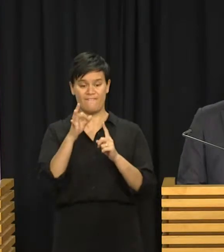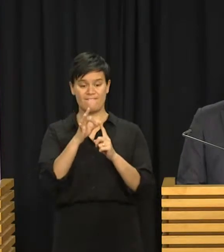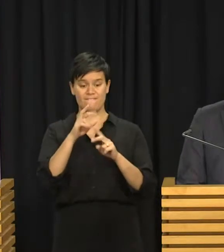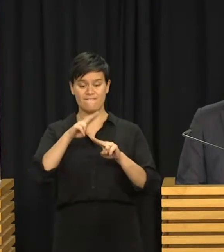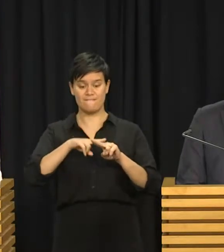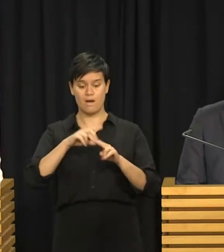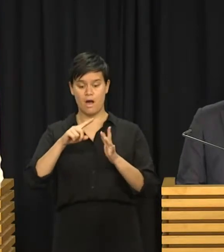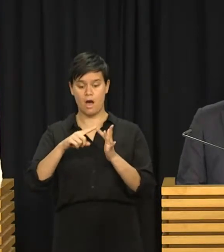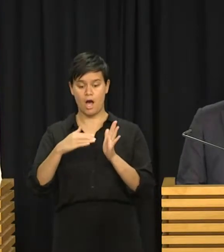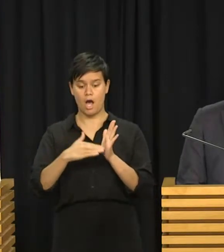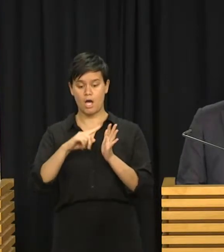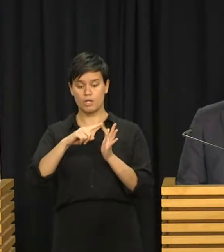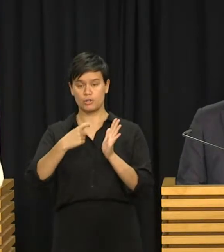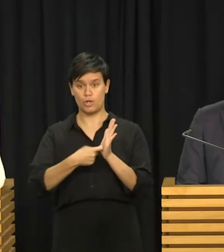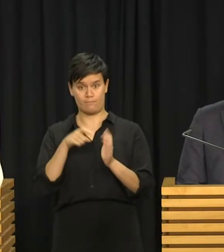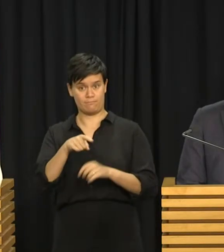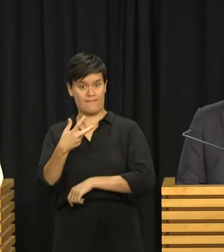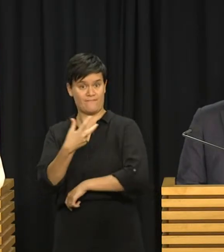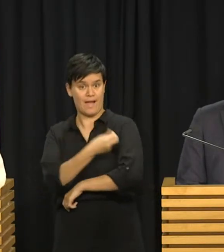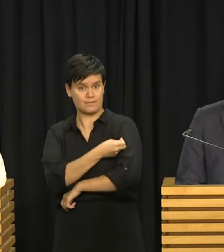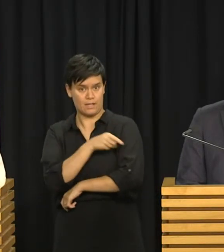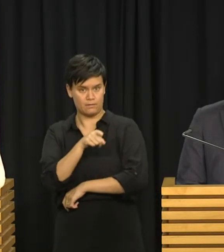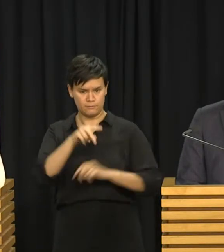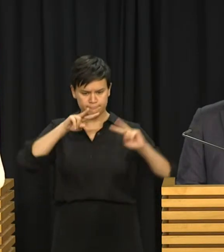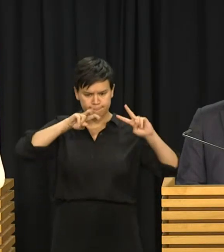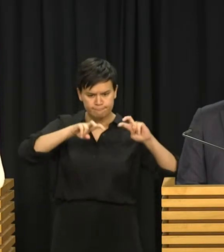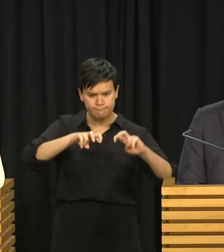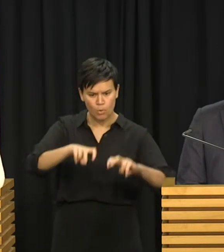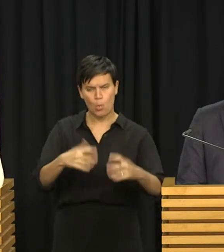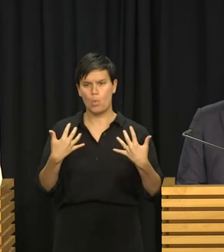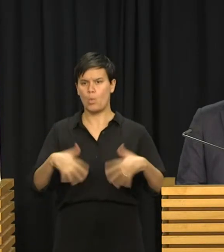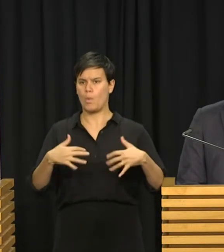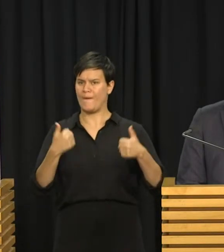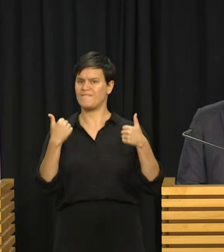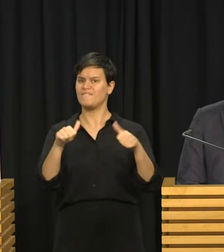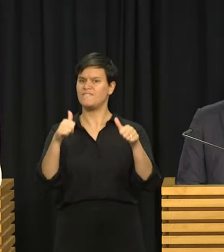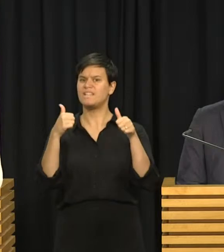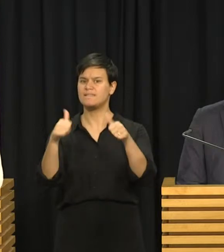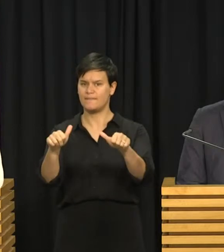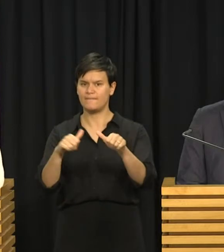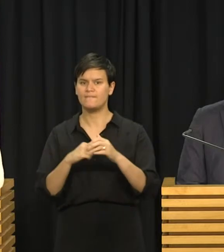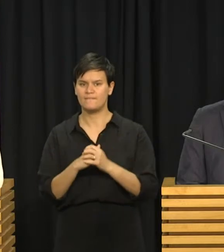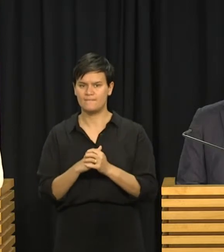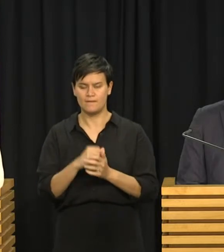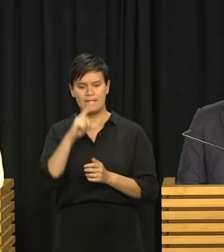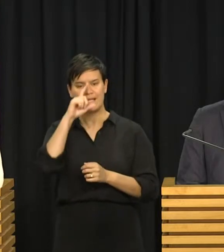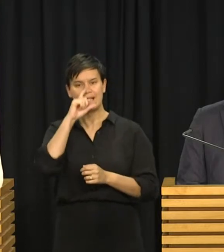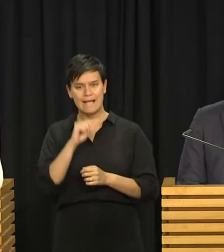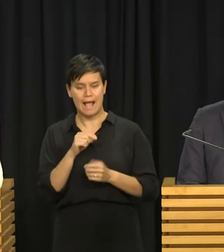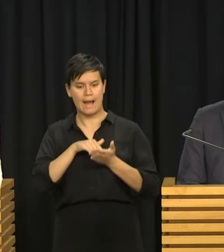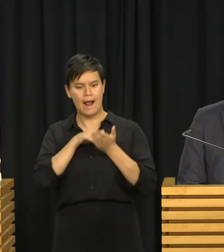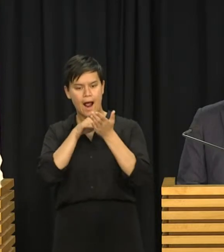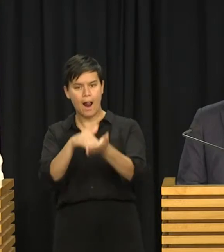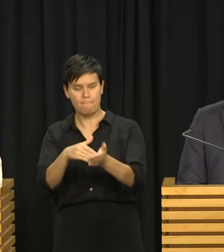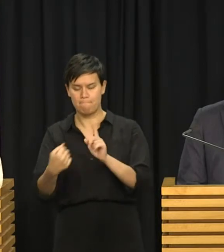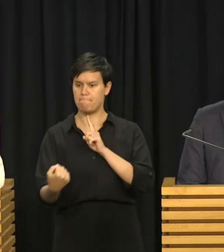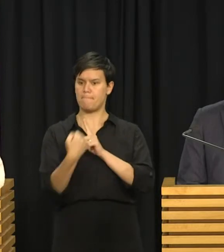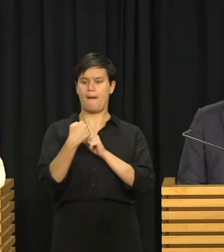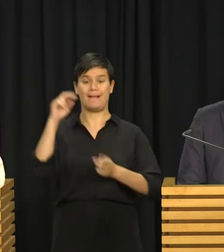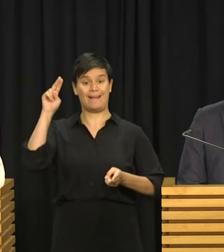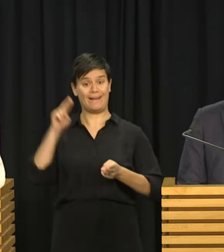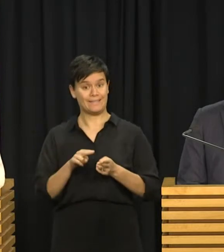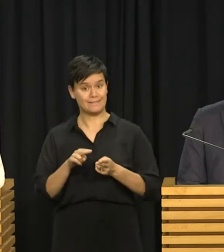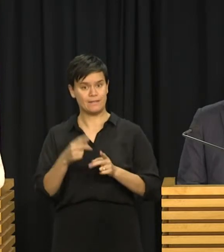vaccine's ability not only to protect individuals from the disease, but also to reduce its transmission. That means it will